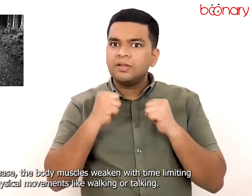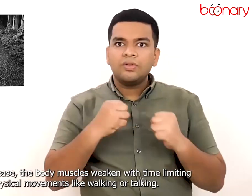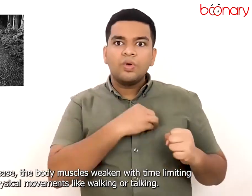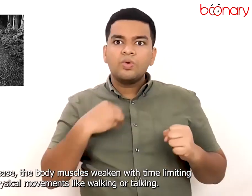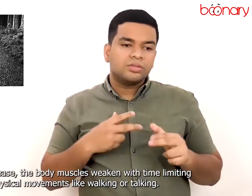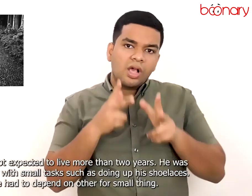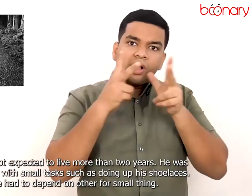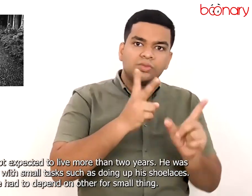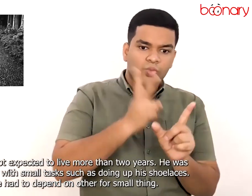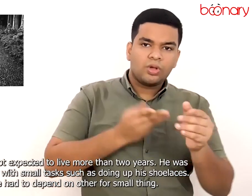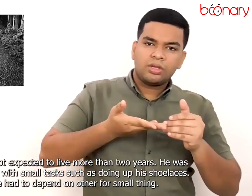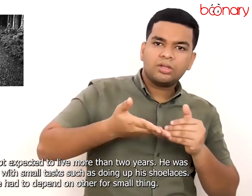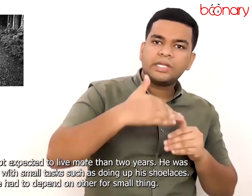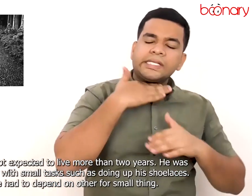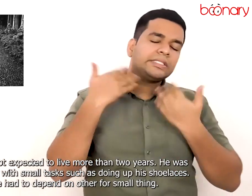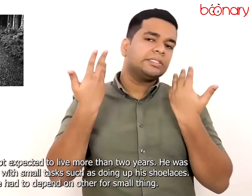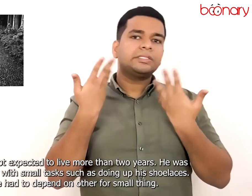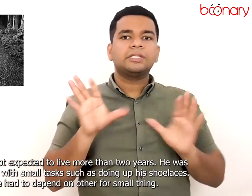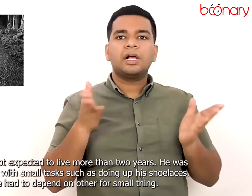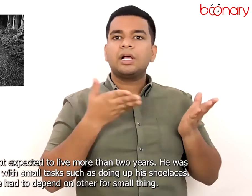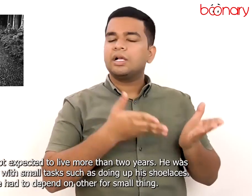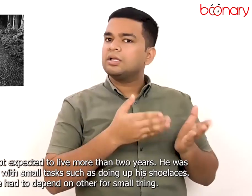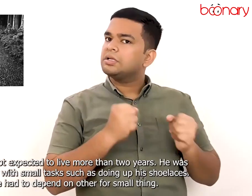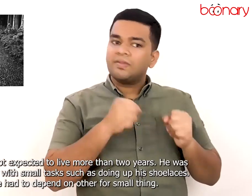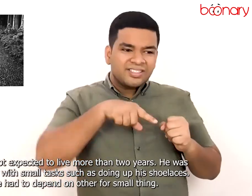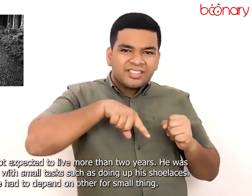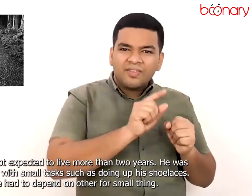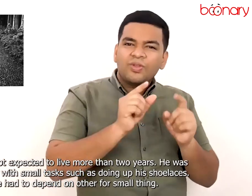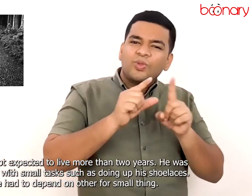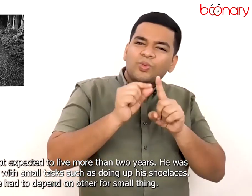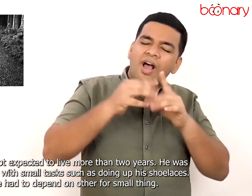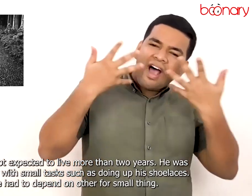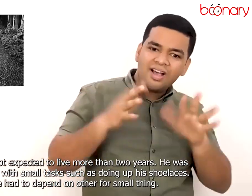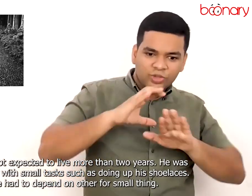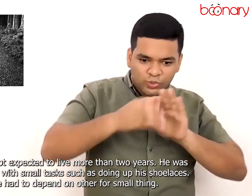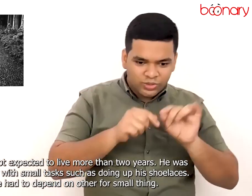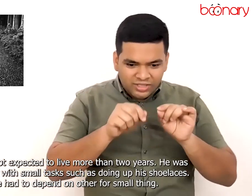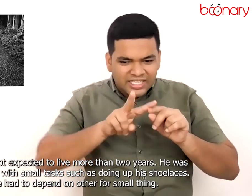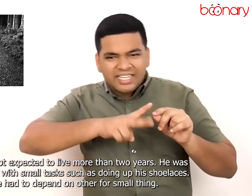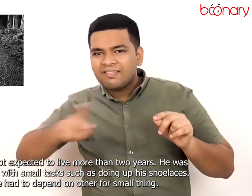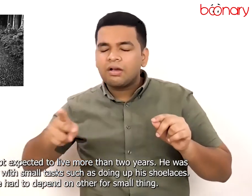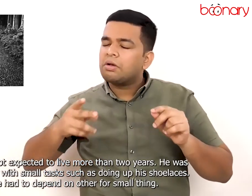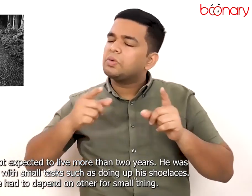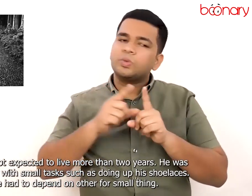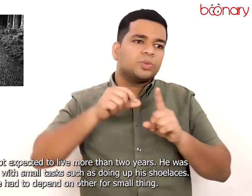talking. He was not expected to live more than 2 years. He was struggling with small tasks such as doing up his